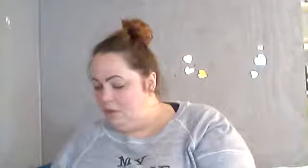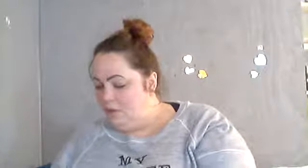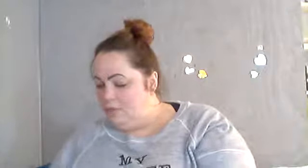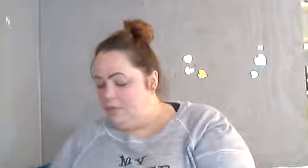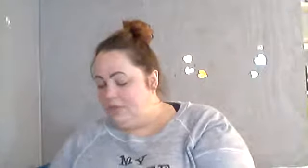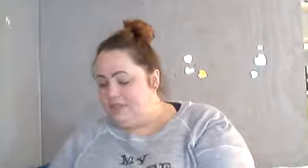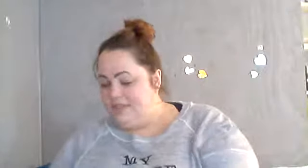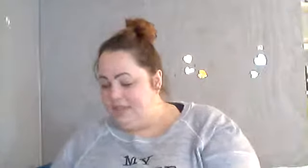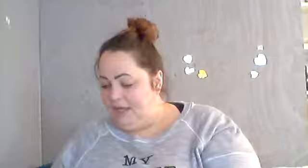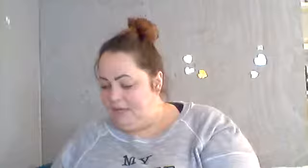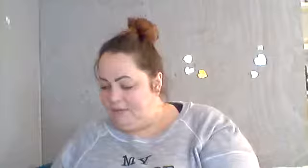we want to say that.